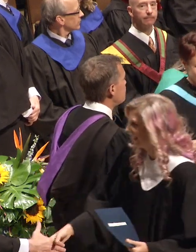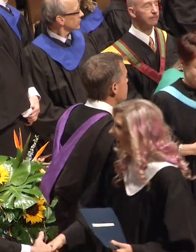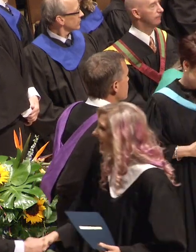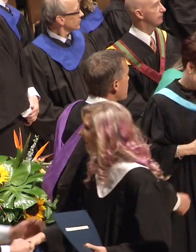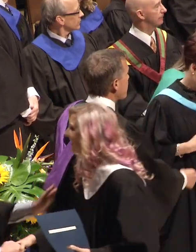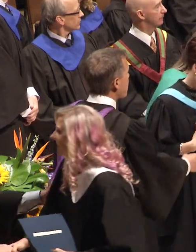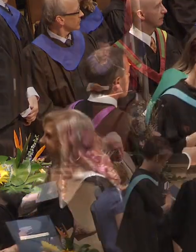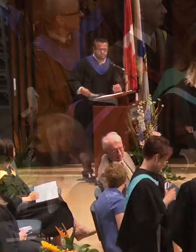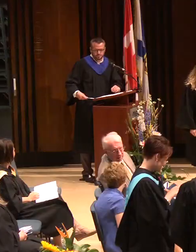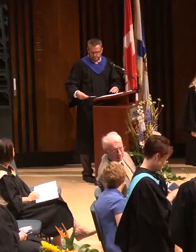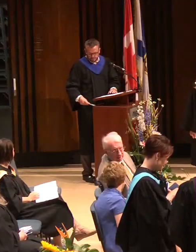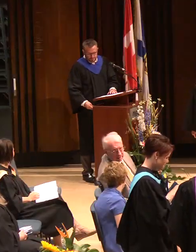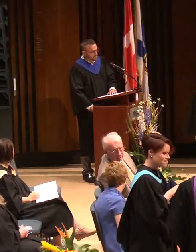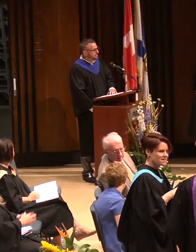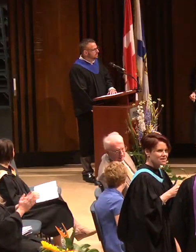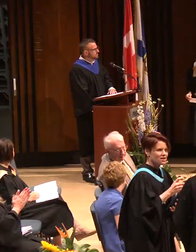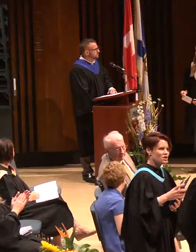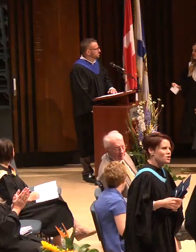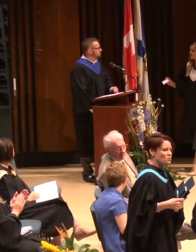Rebecca Baker.